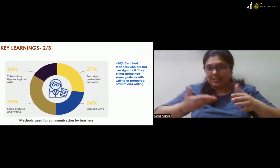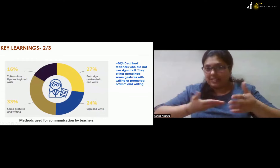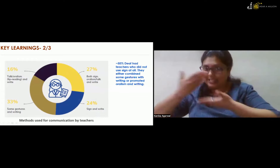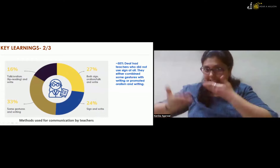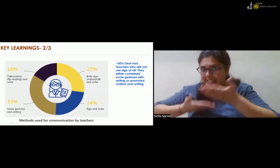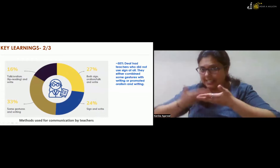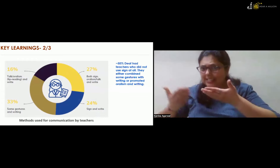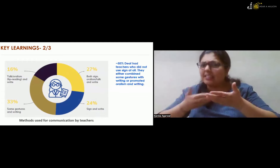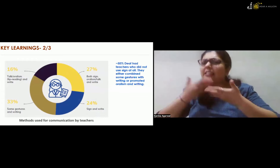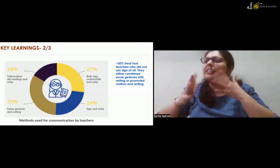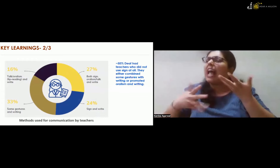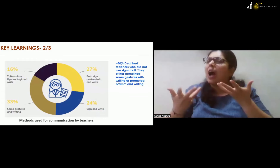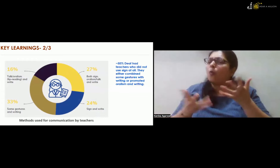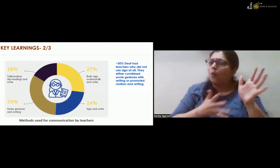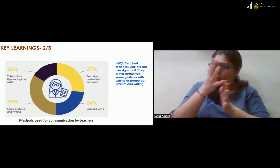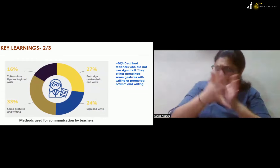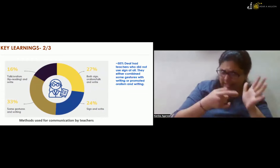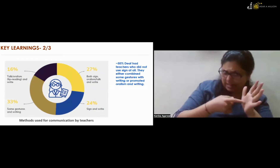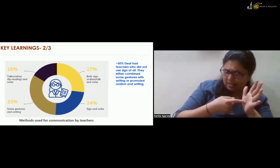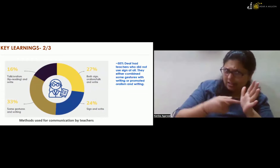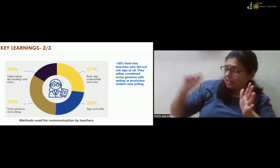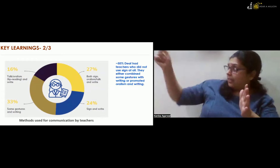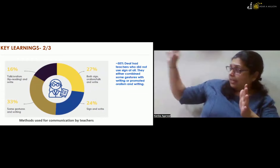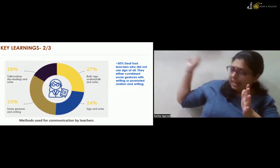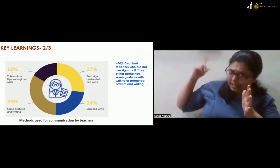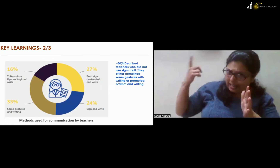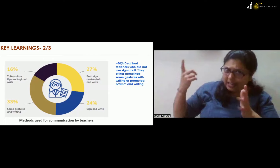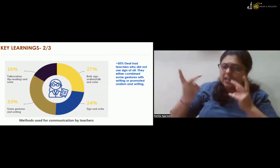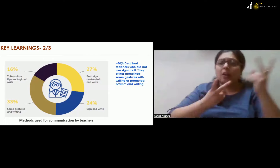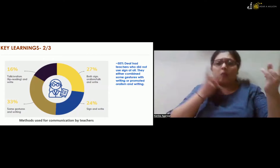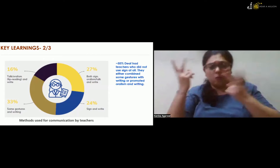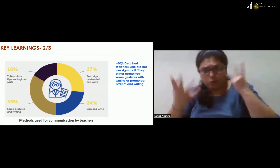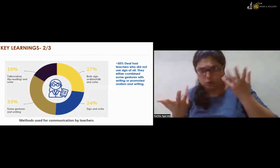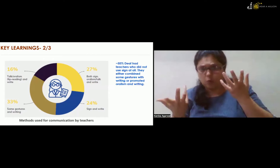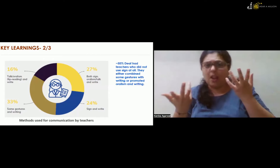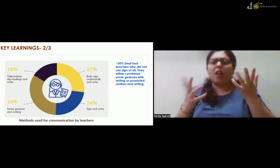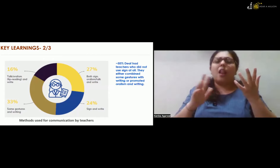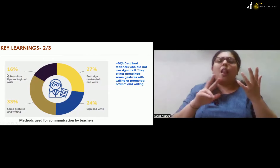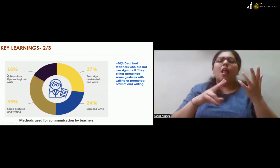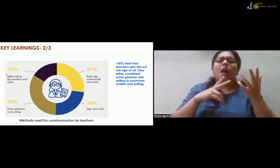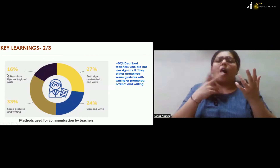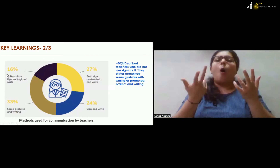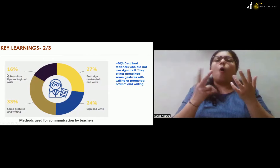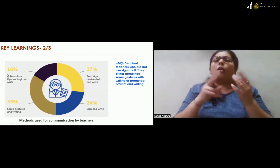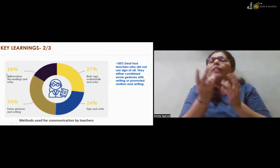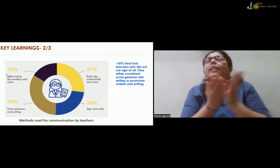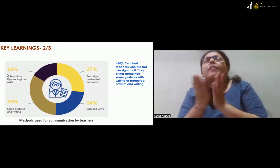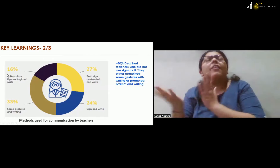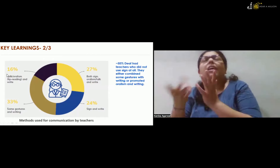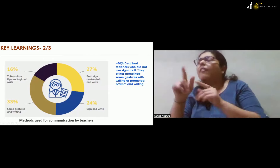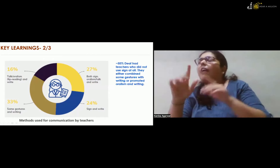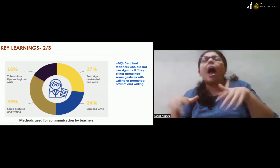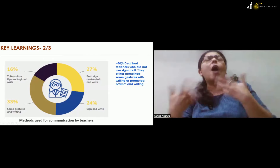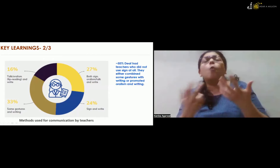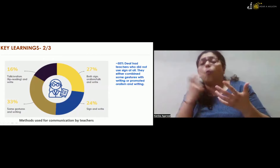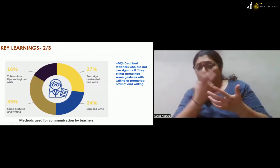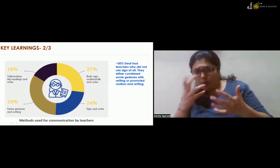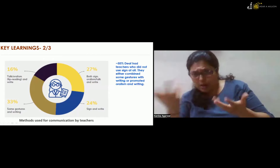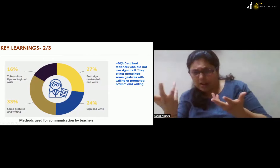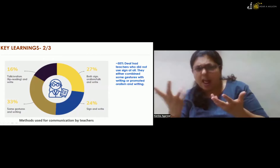all. So while teaching deaf children, how do you use, what do? You use sign language, you write on the board, use